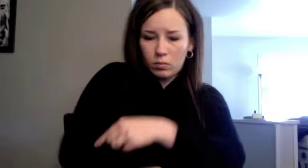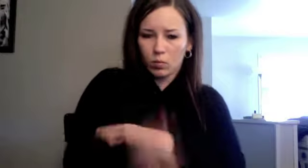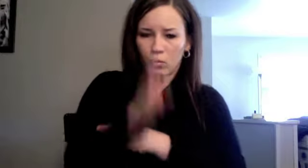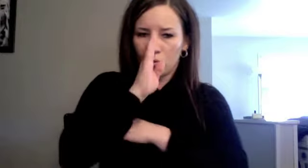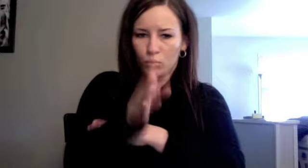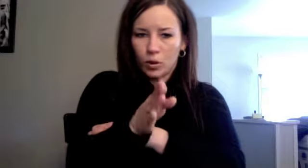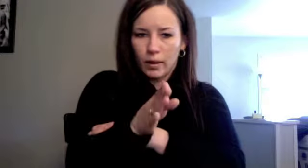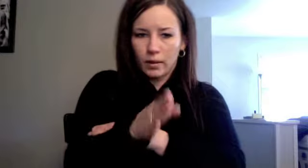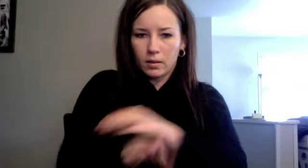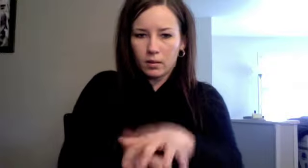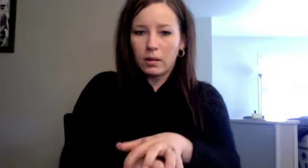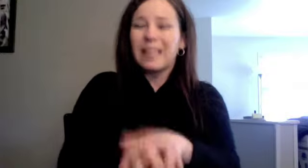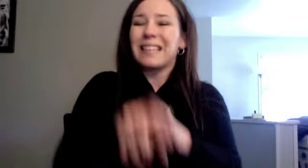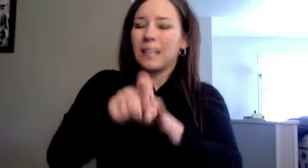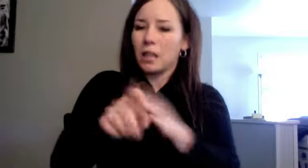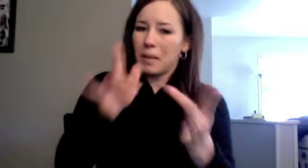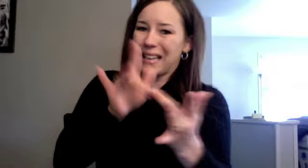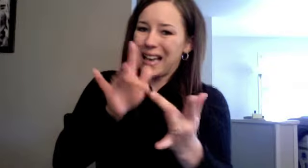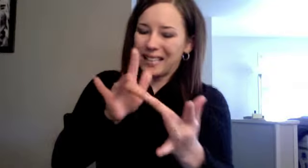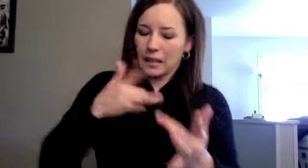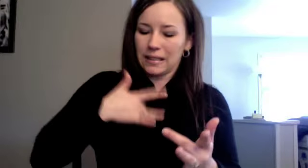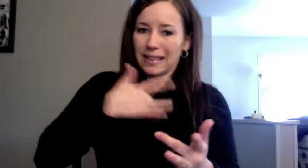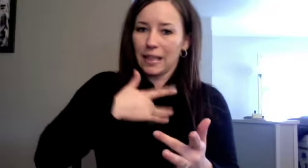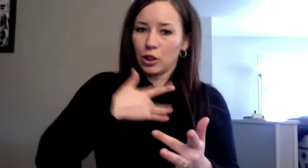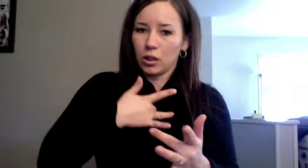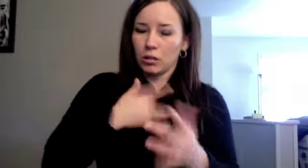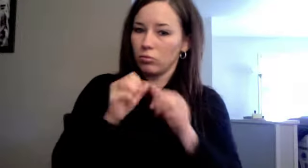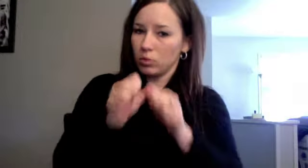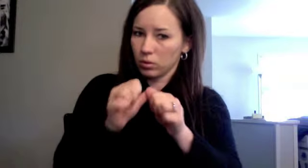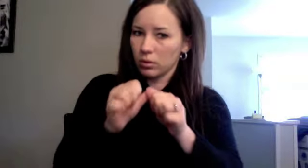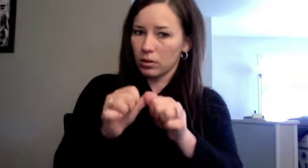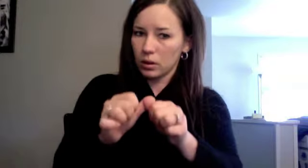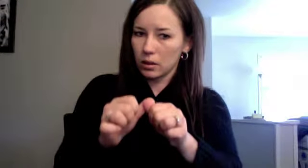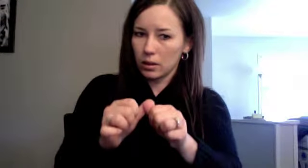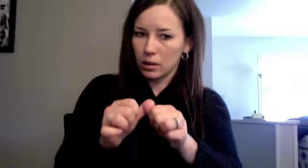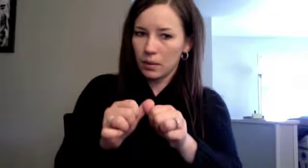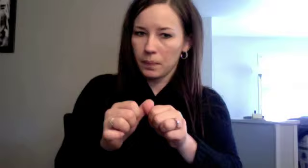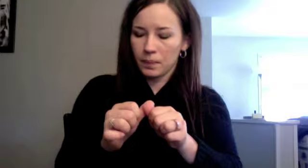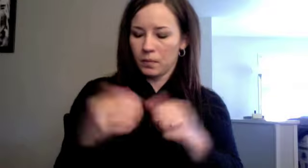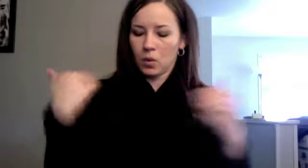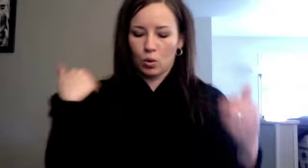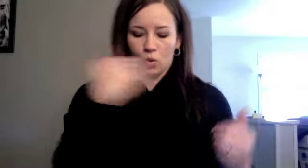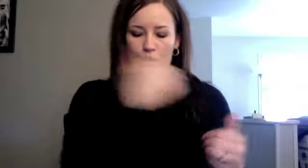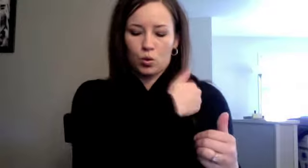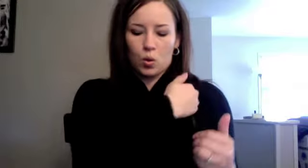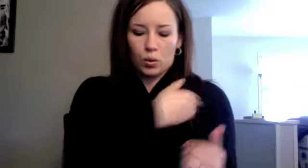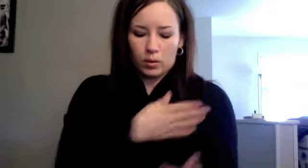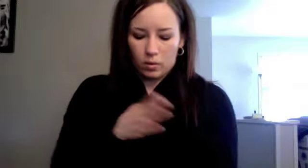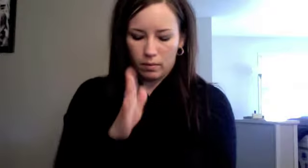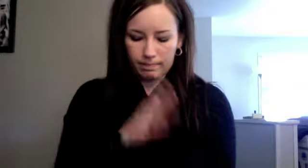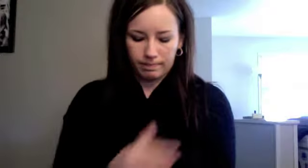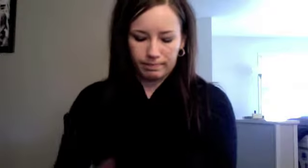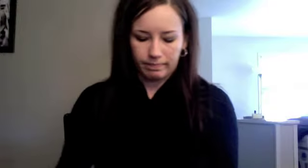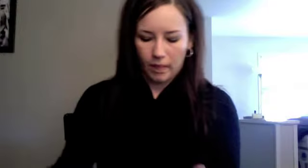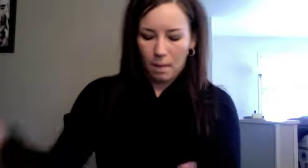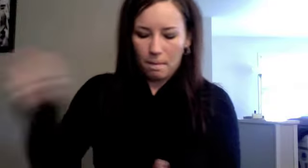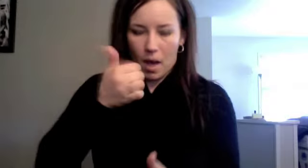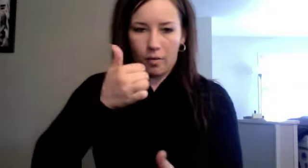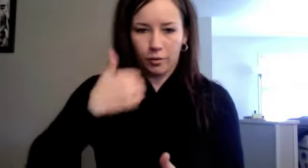casualty's chest, and your shoulder will be directly above the chest when compressions are delivered. Compressions should be